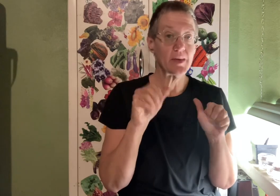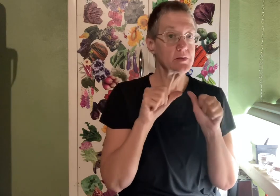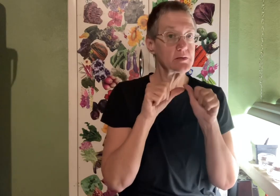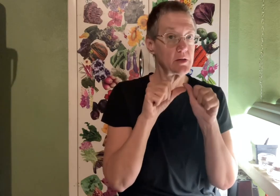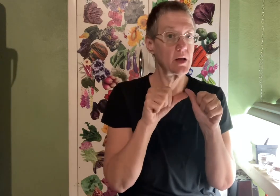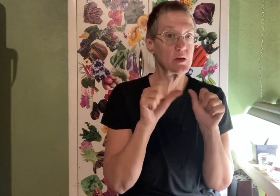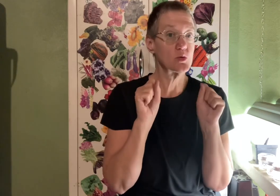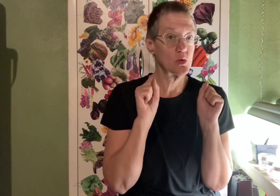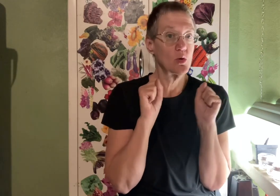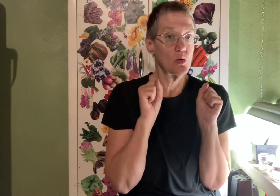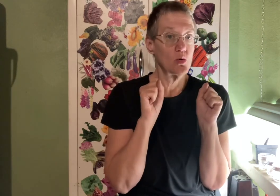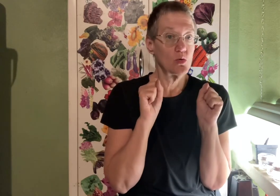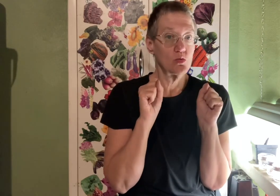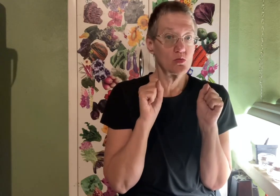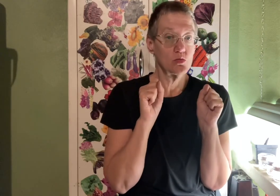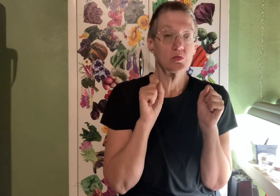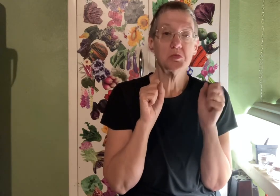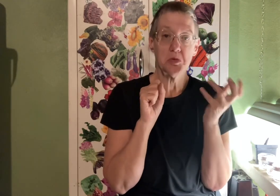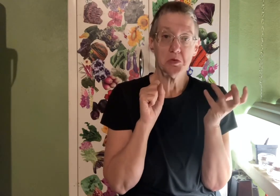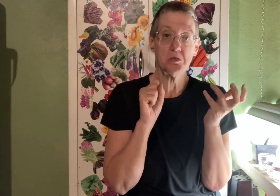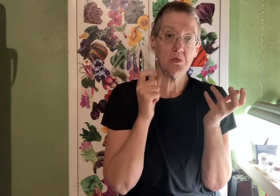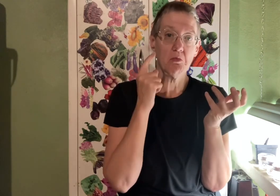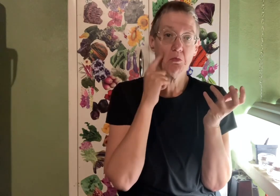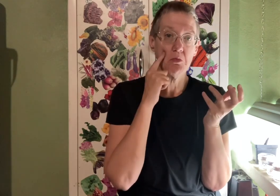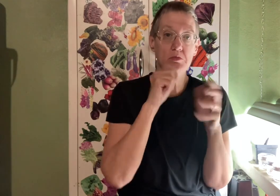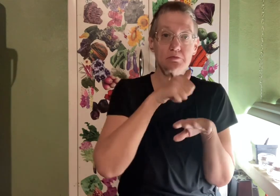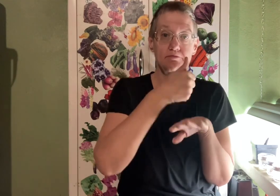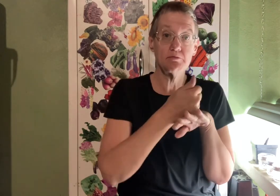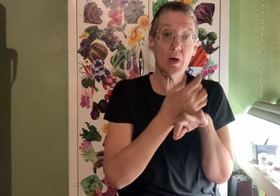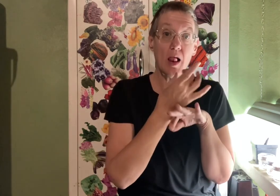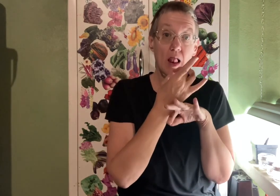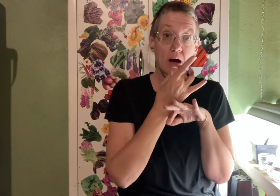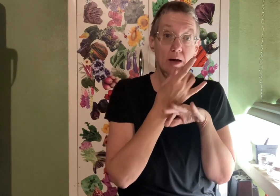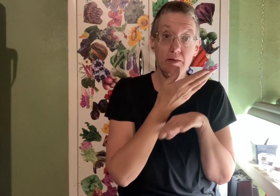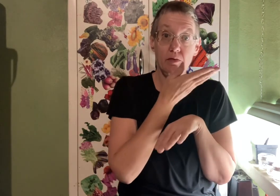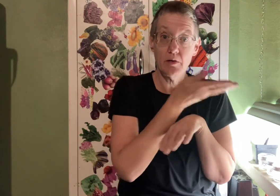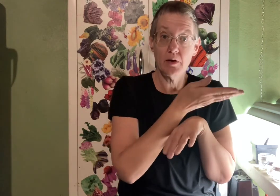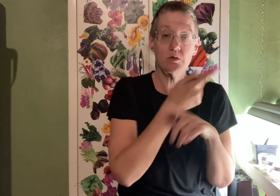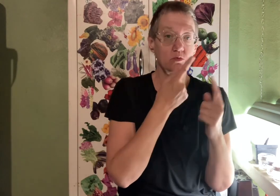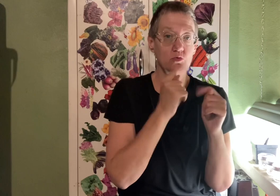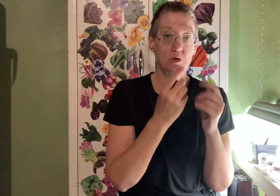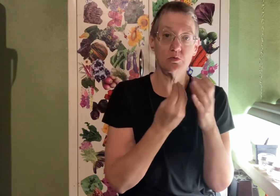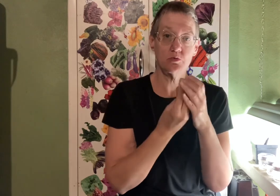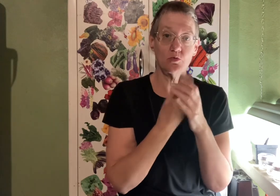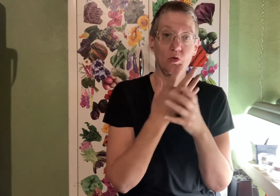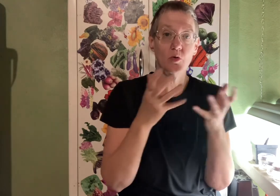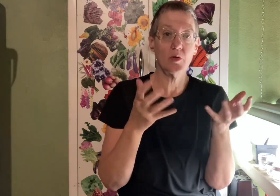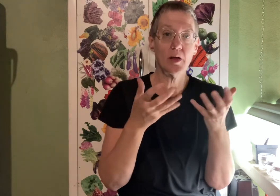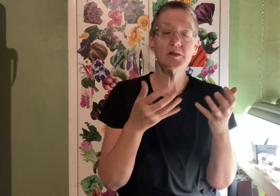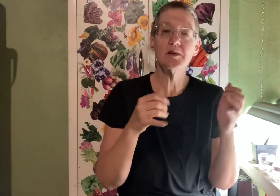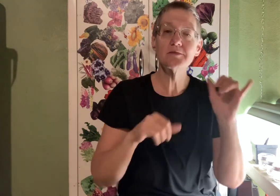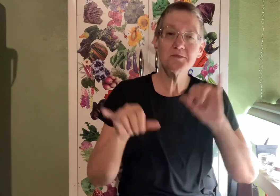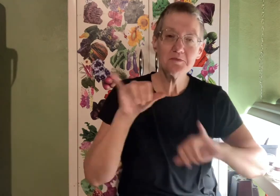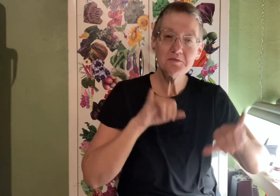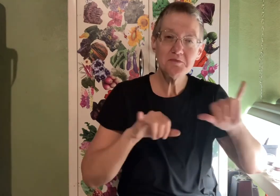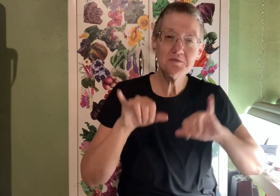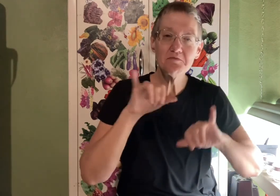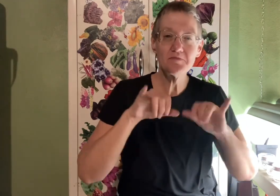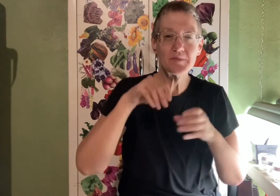a home gym that stays cold. So I thought I could set up a grow light in there and try to grow some lettuce.